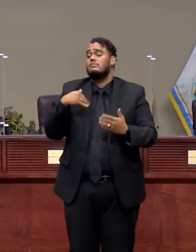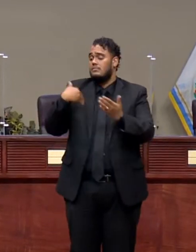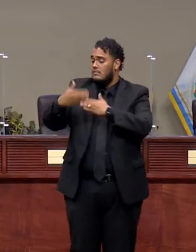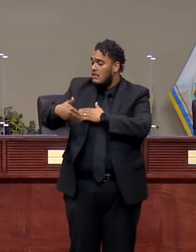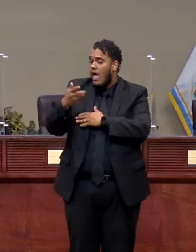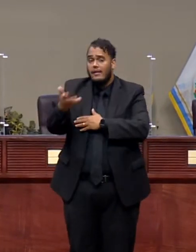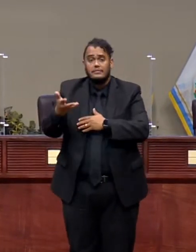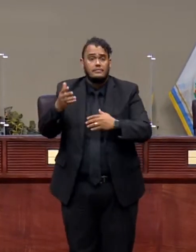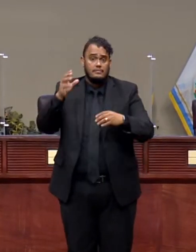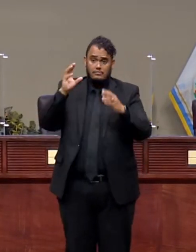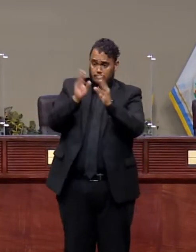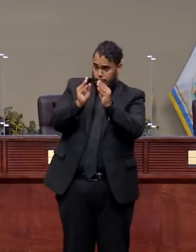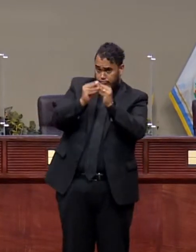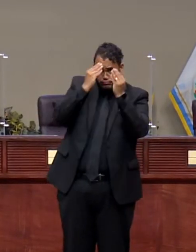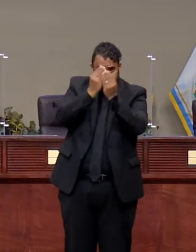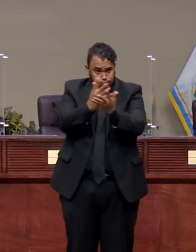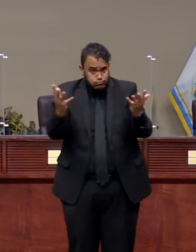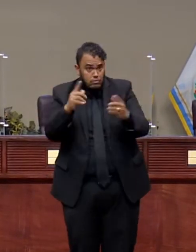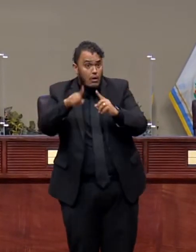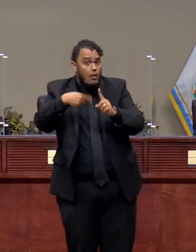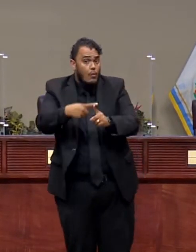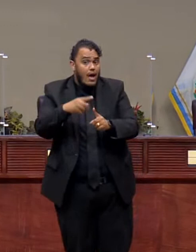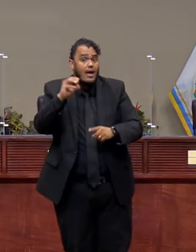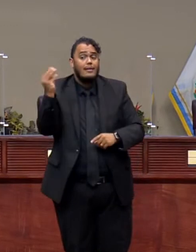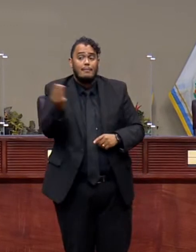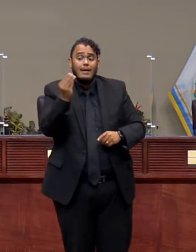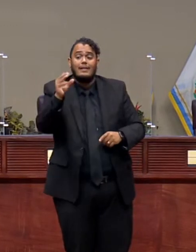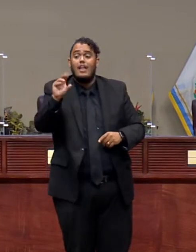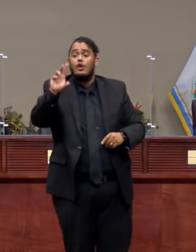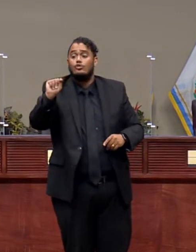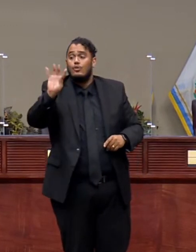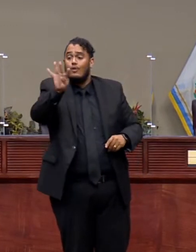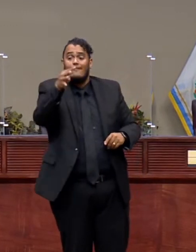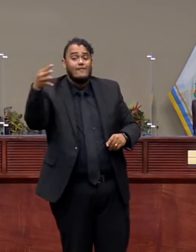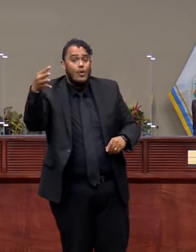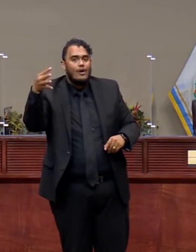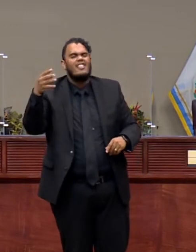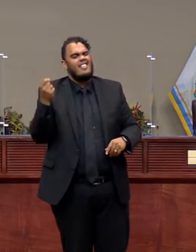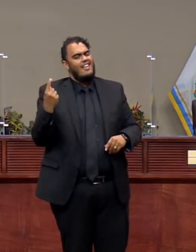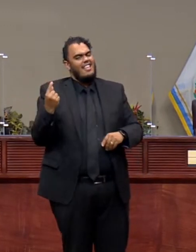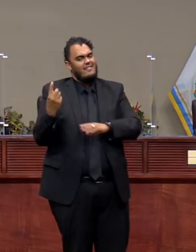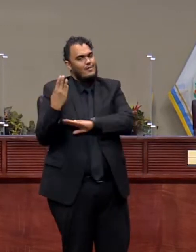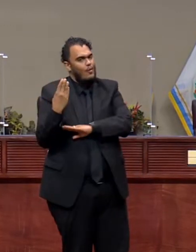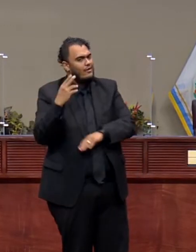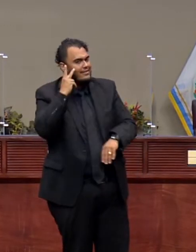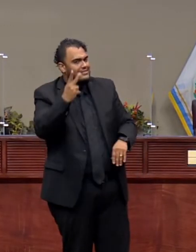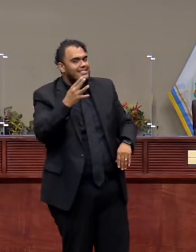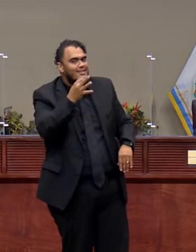Monday, October the 4th at 11 a.m. So we hope to see you then and give you an update.